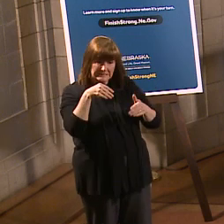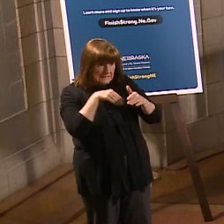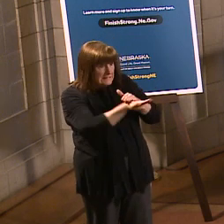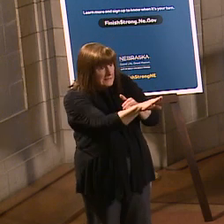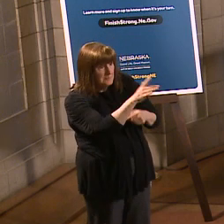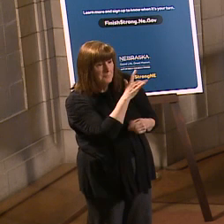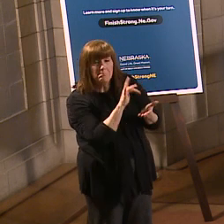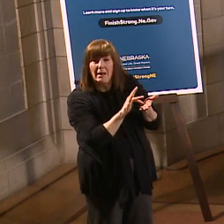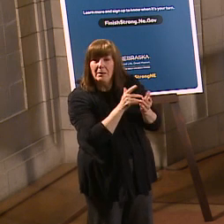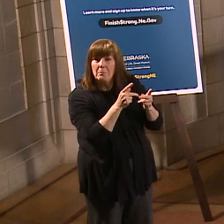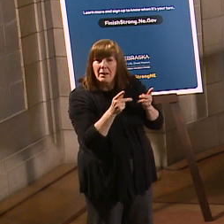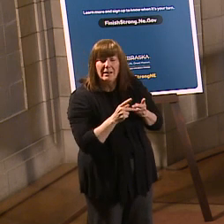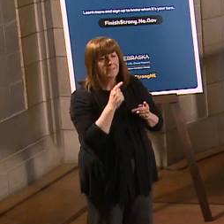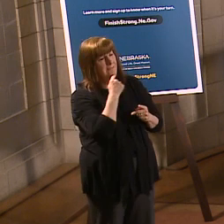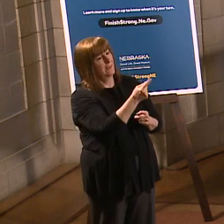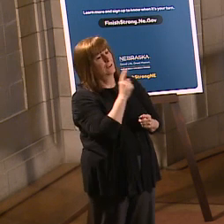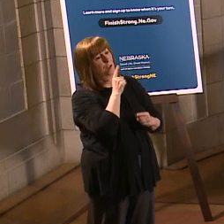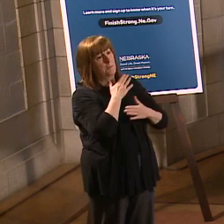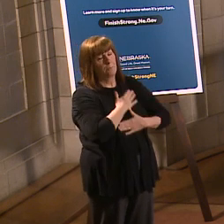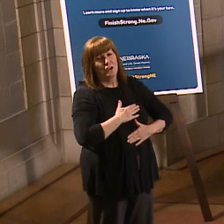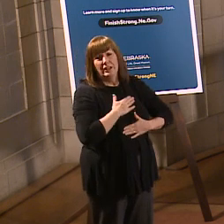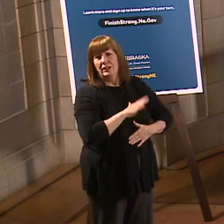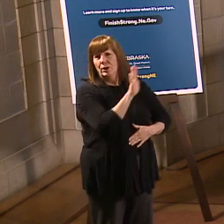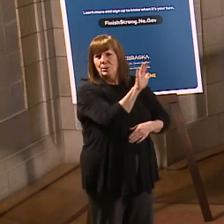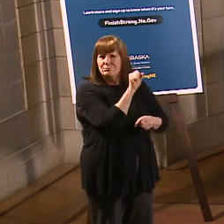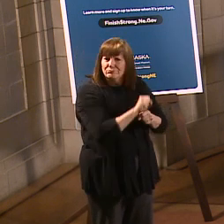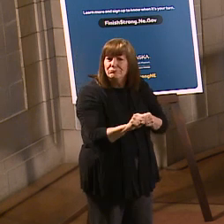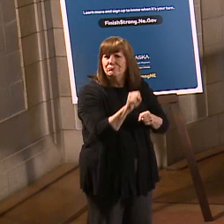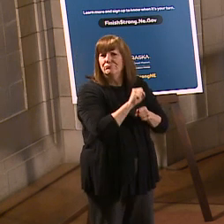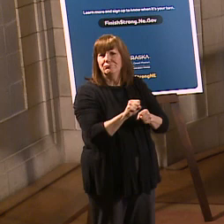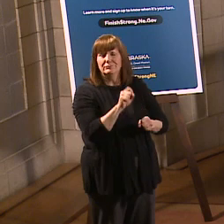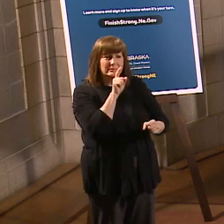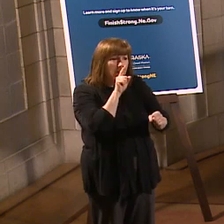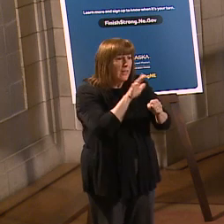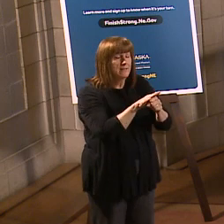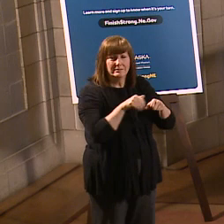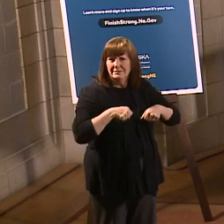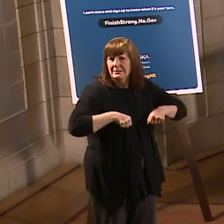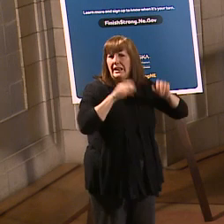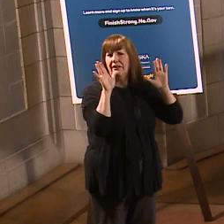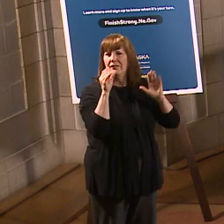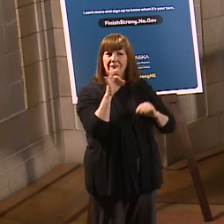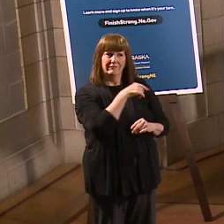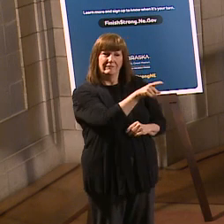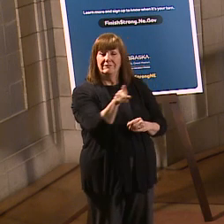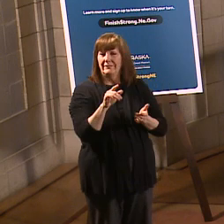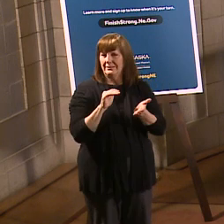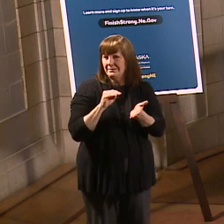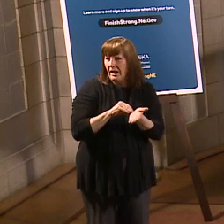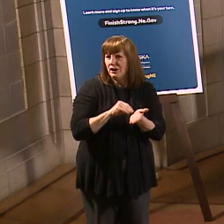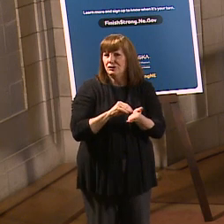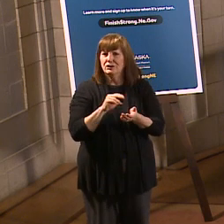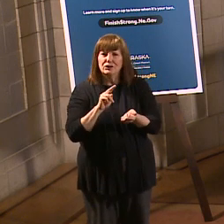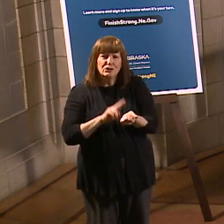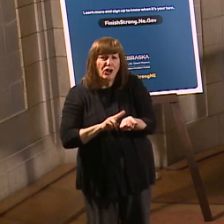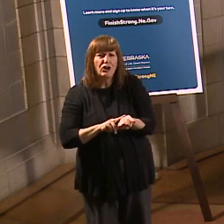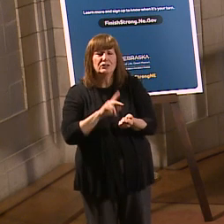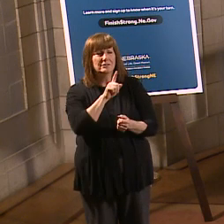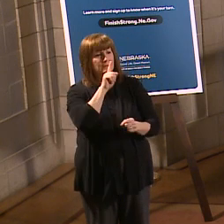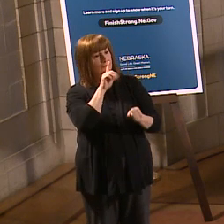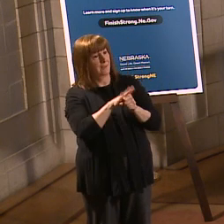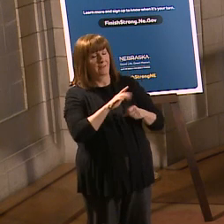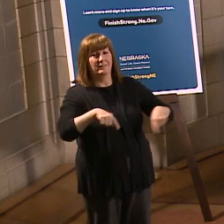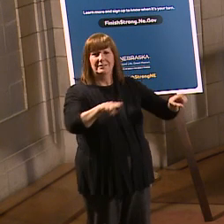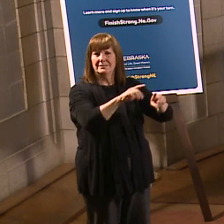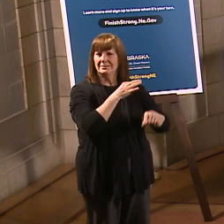facility, tell people how much you appreciate the dedication and sacrifice of the physicians, nurses, and their dedicated